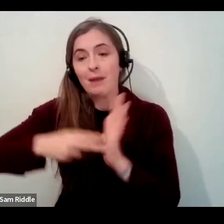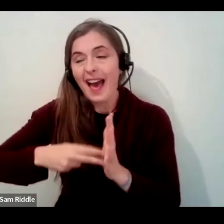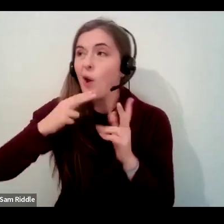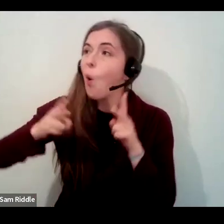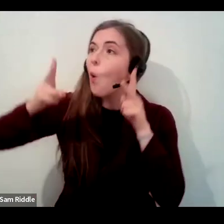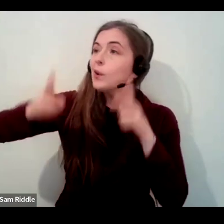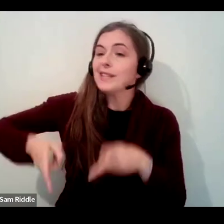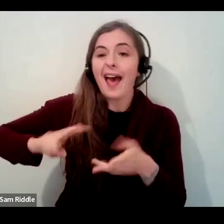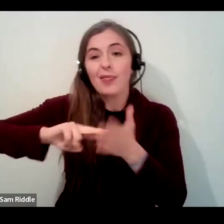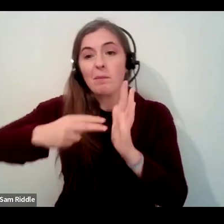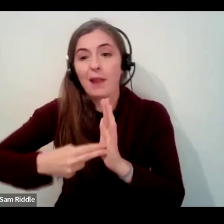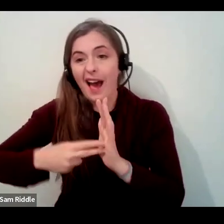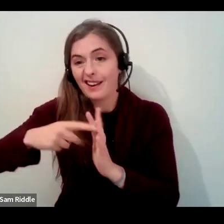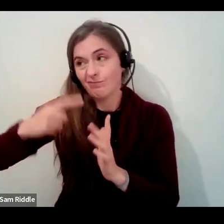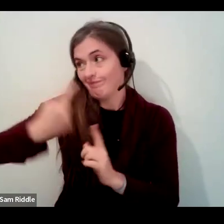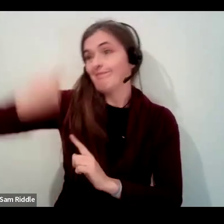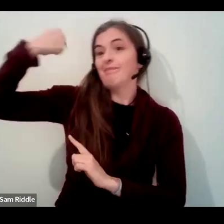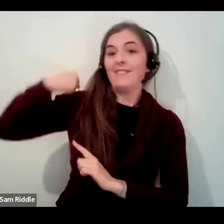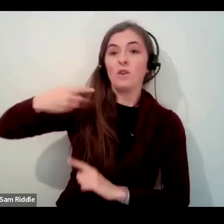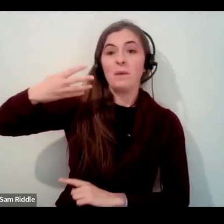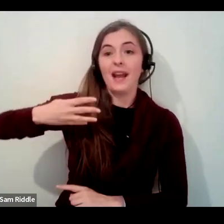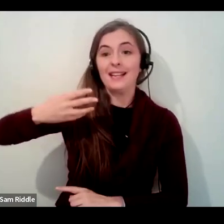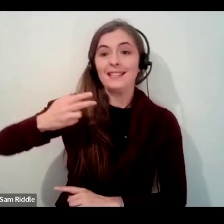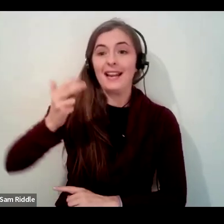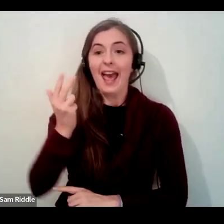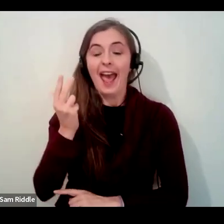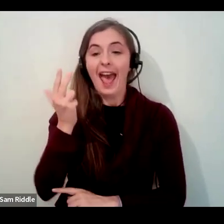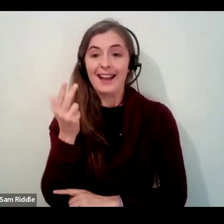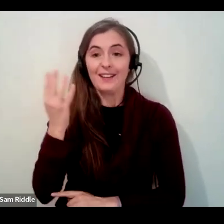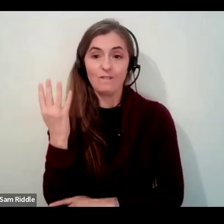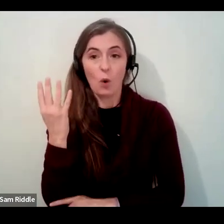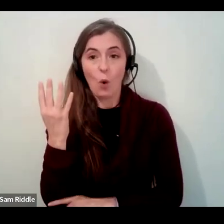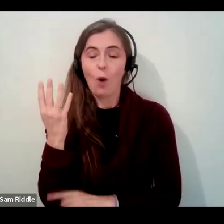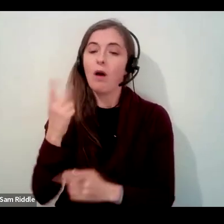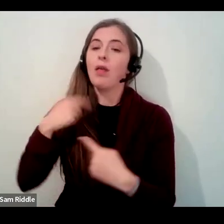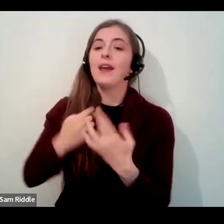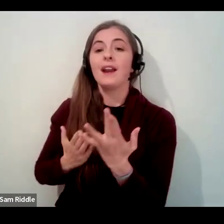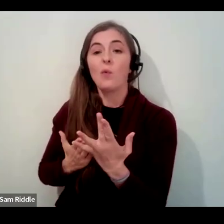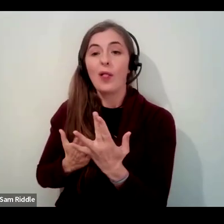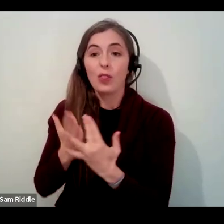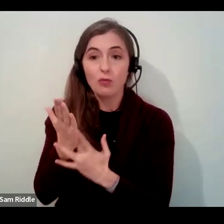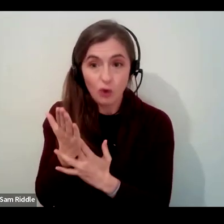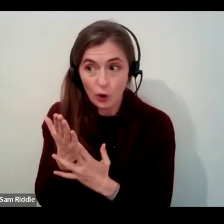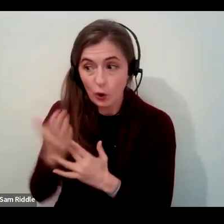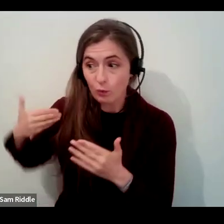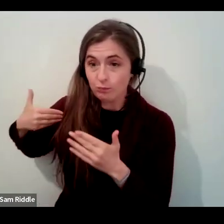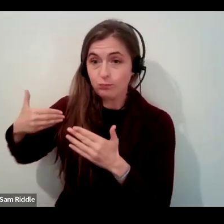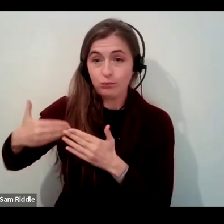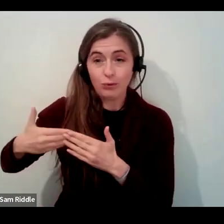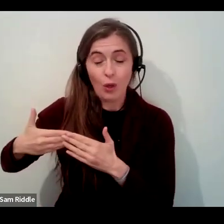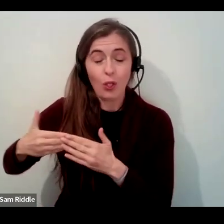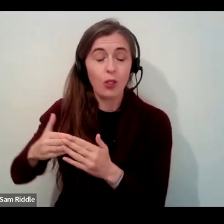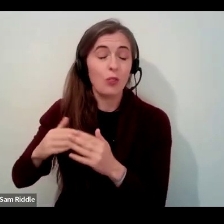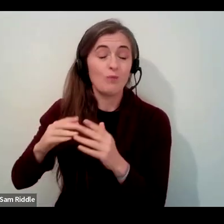since 1984, and then having gone through what can only be described as the